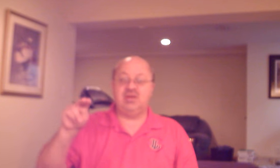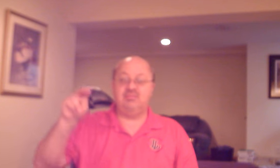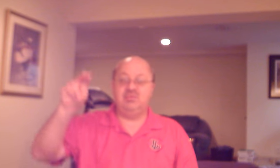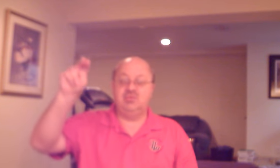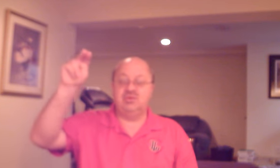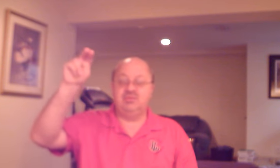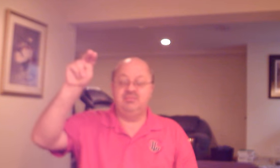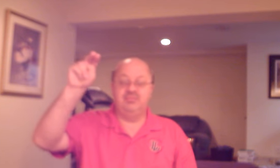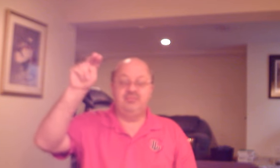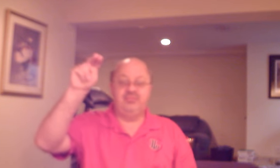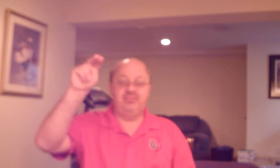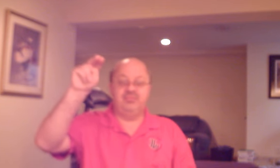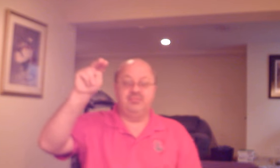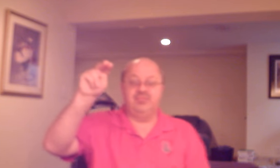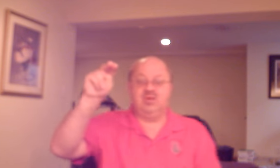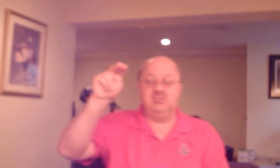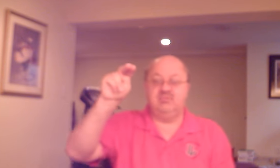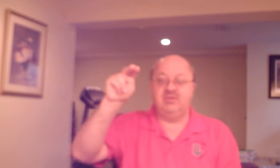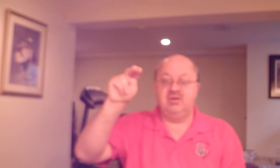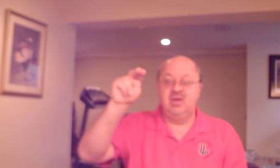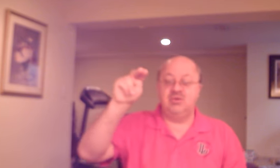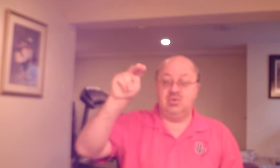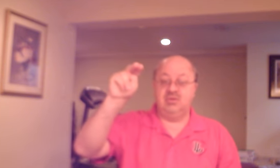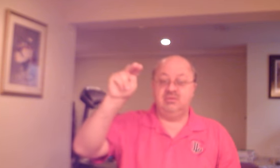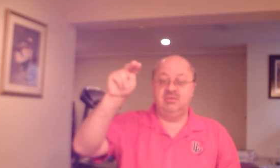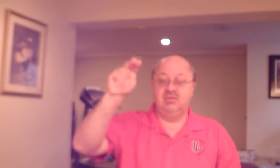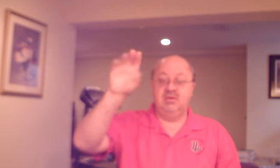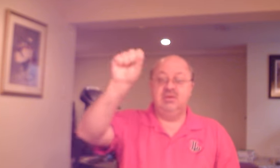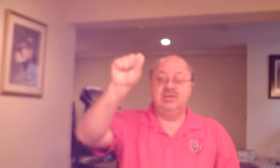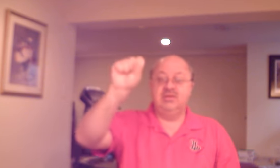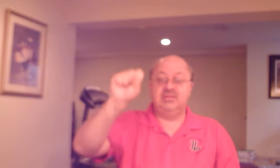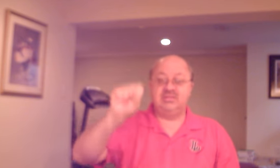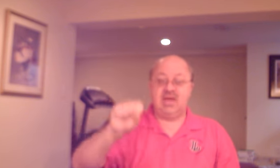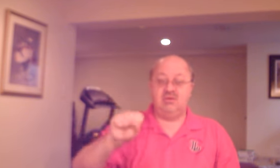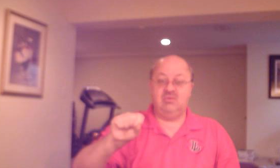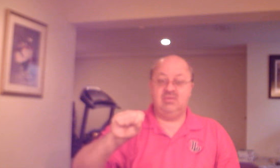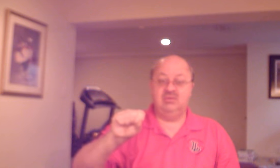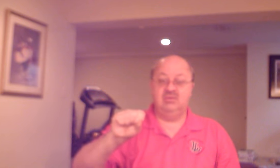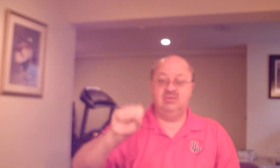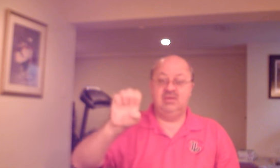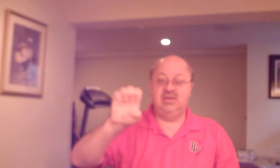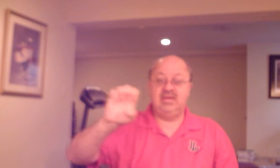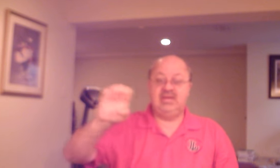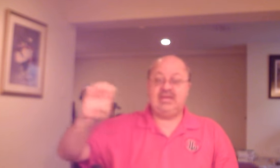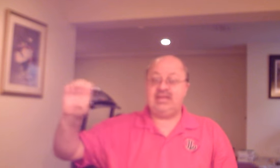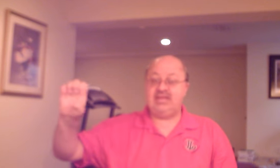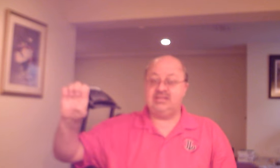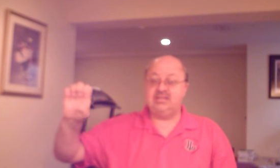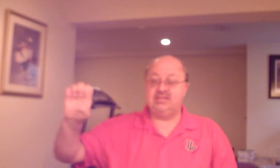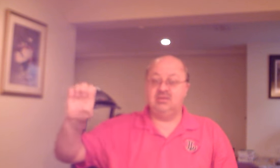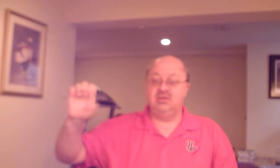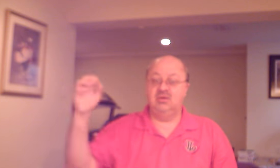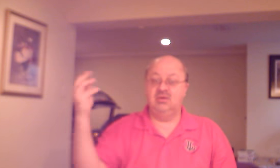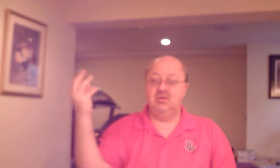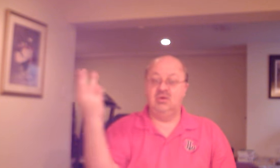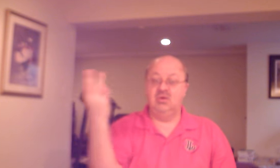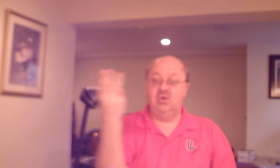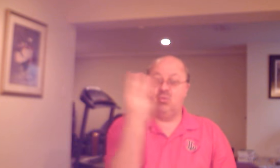up, north. I'll move over here. North, south, east,